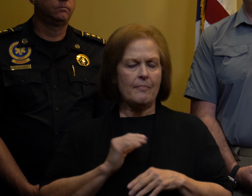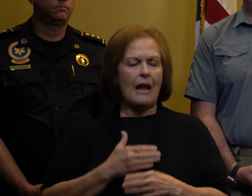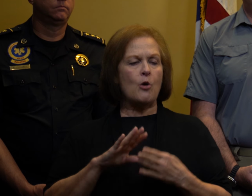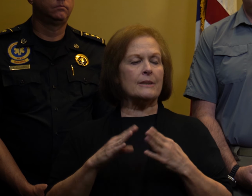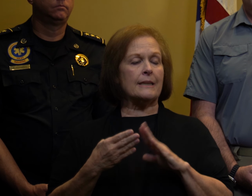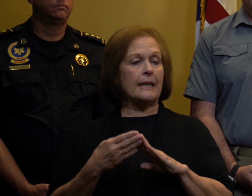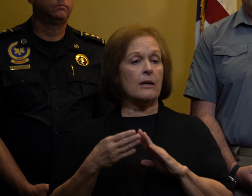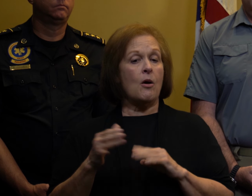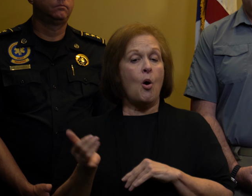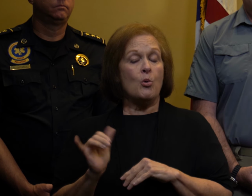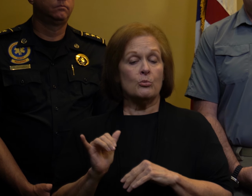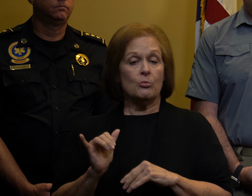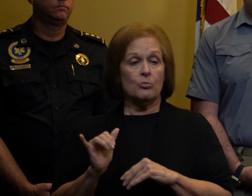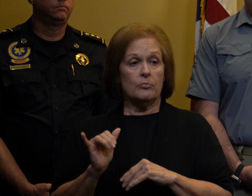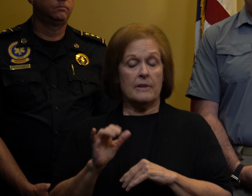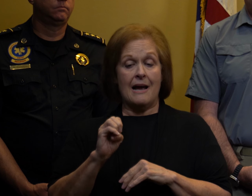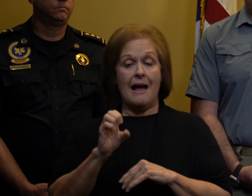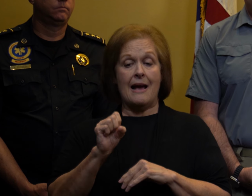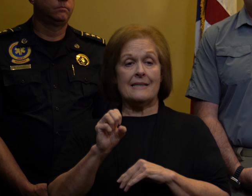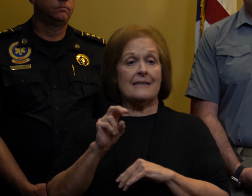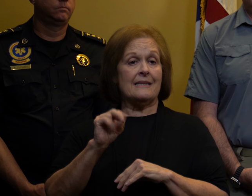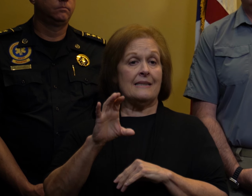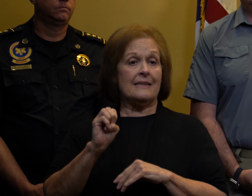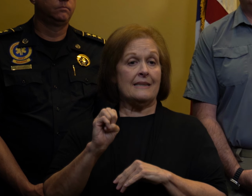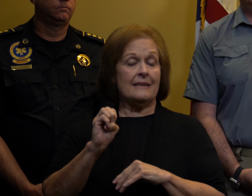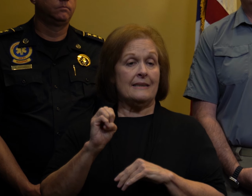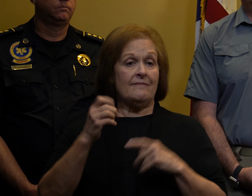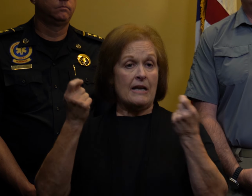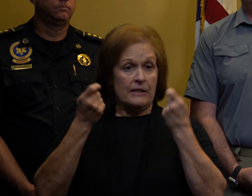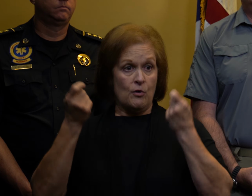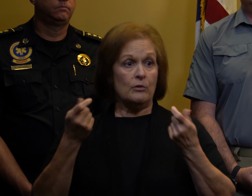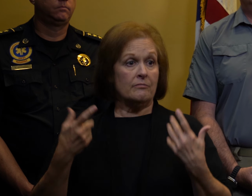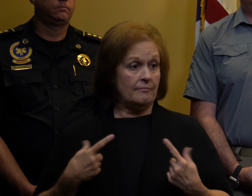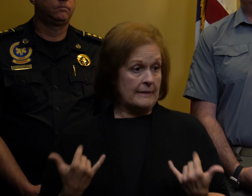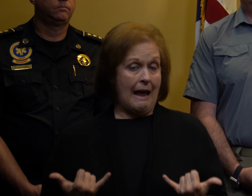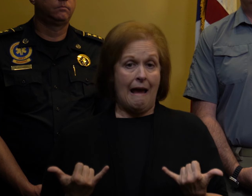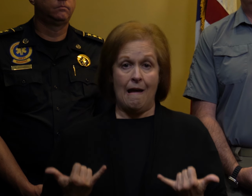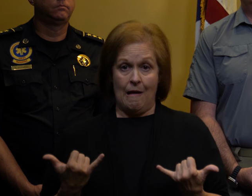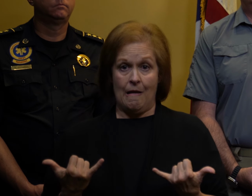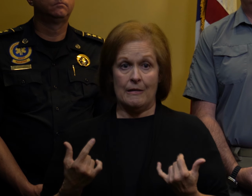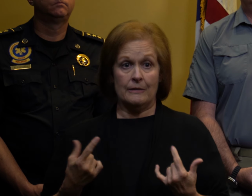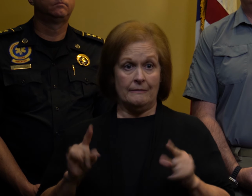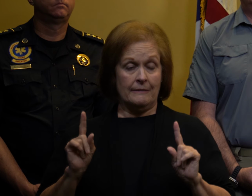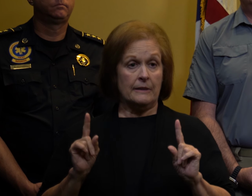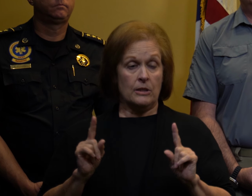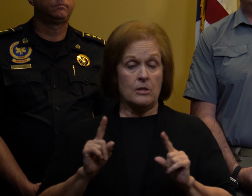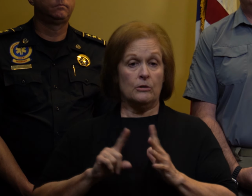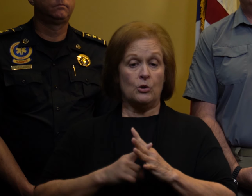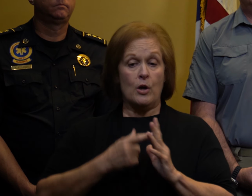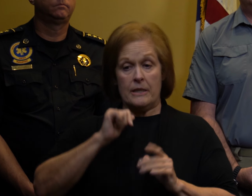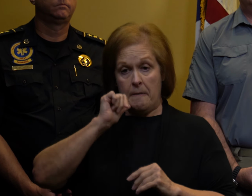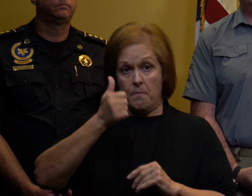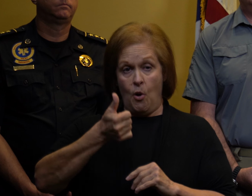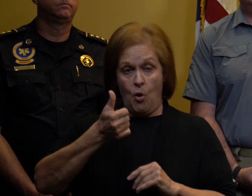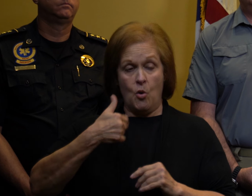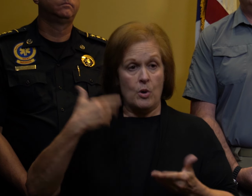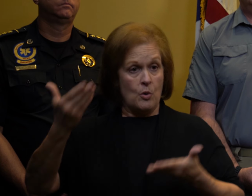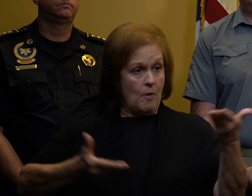city. Of course, Essence Festival of Culture is here. Starts on tomorrow with